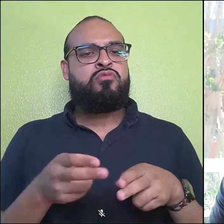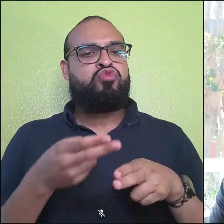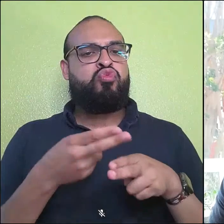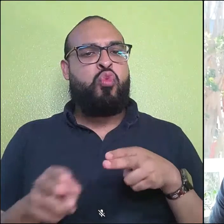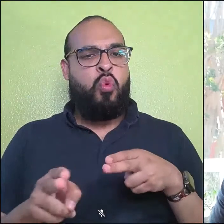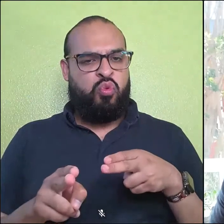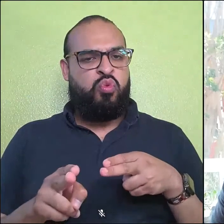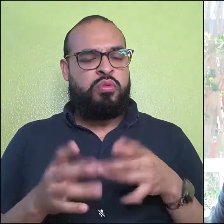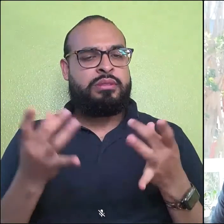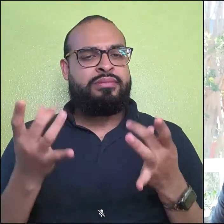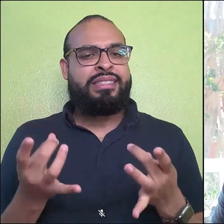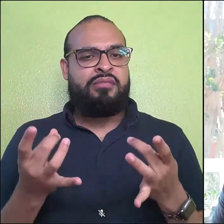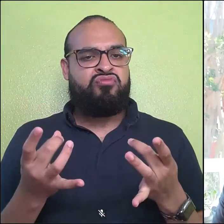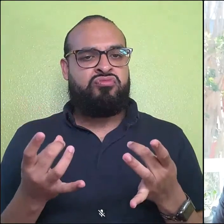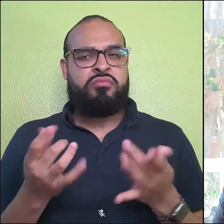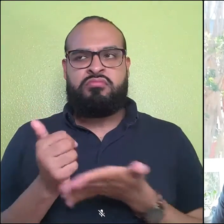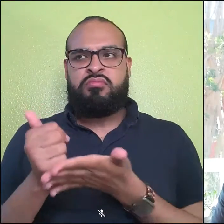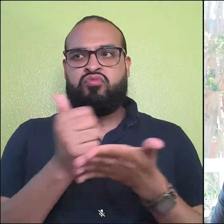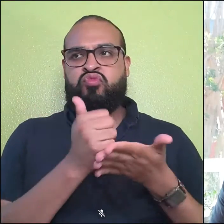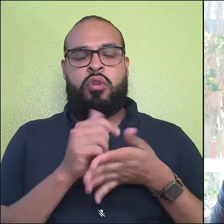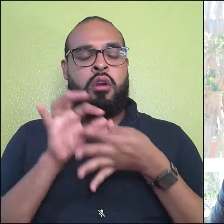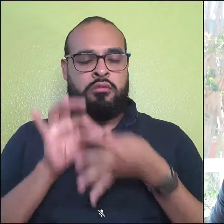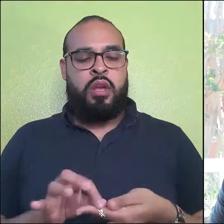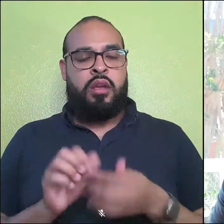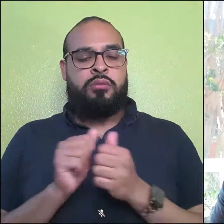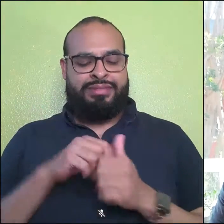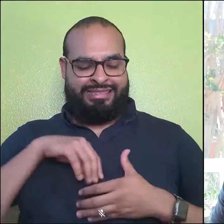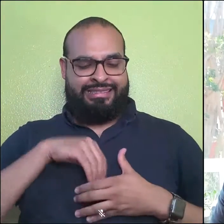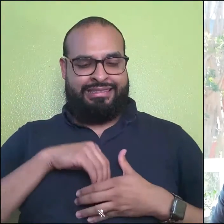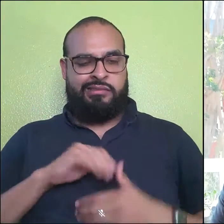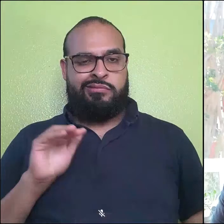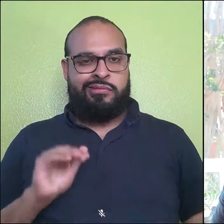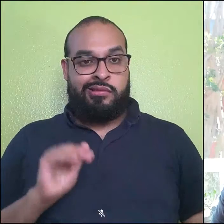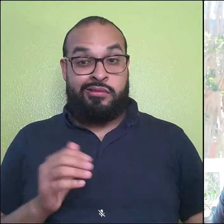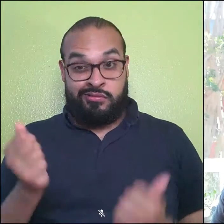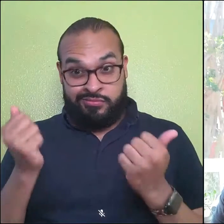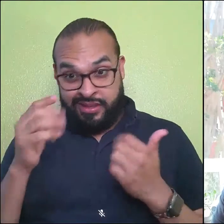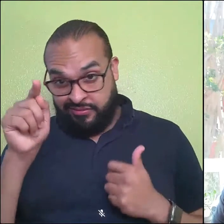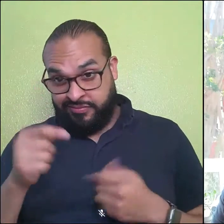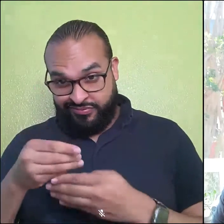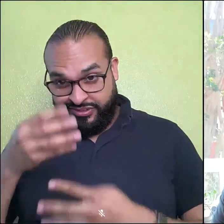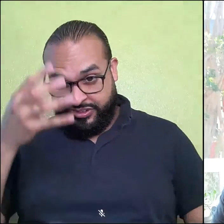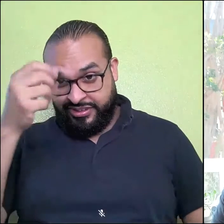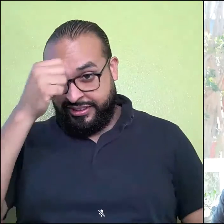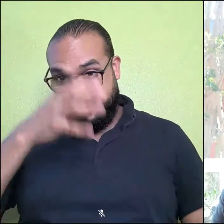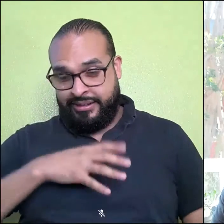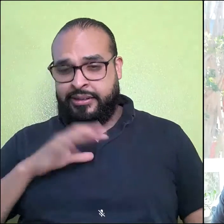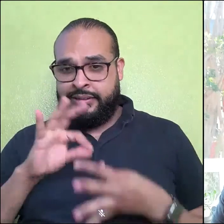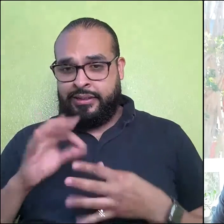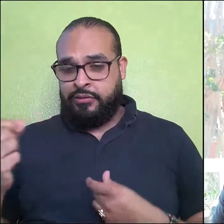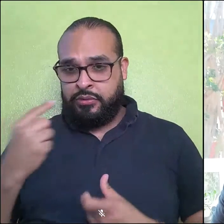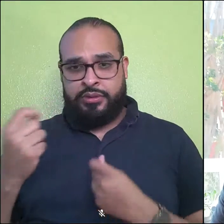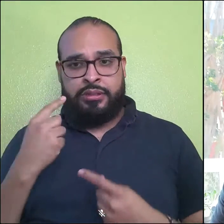inner child. I know a lot of men said that they're experiencing tension, anxiety, and fear,